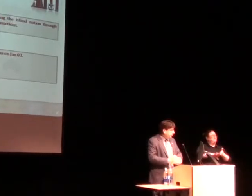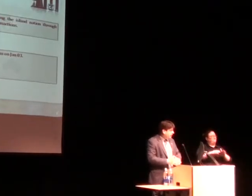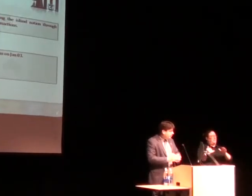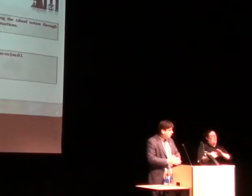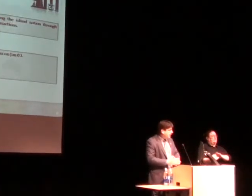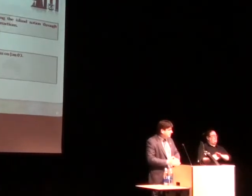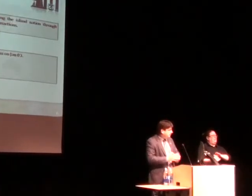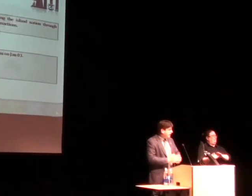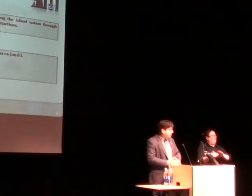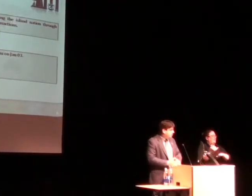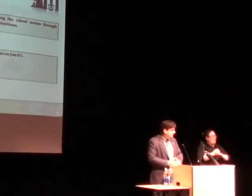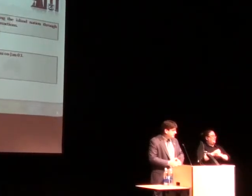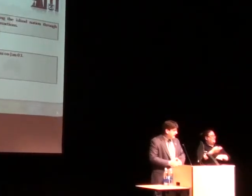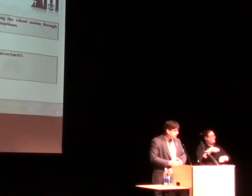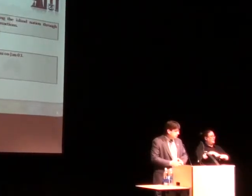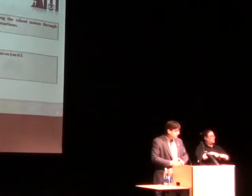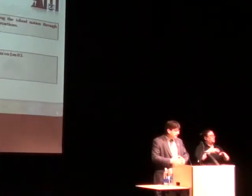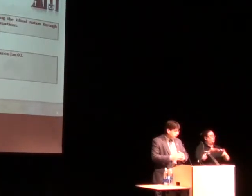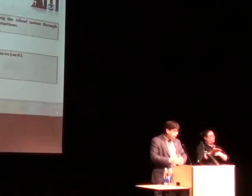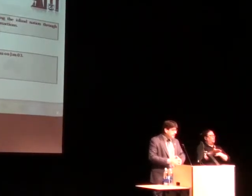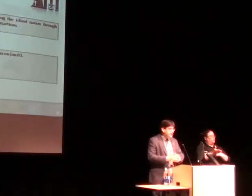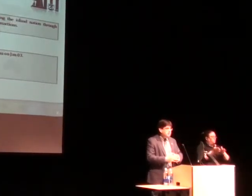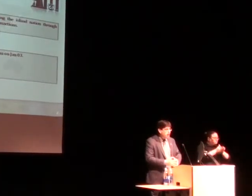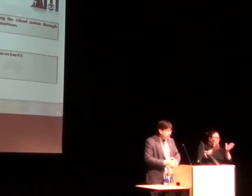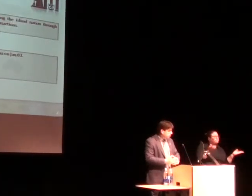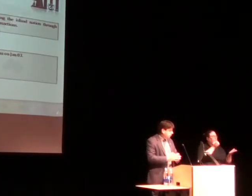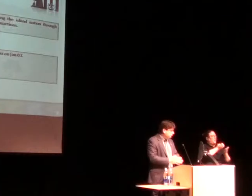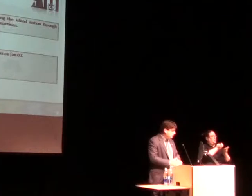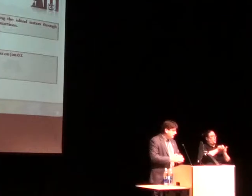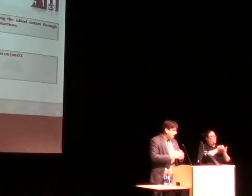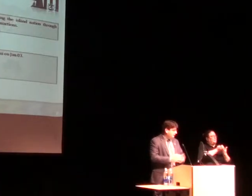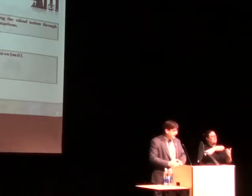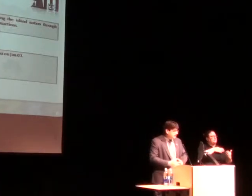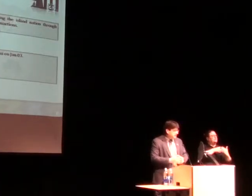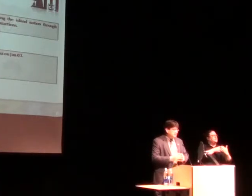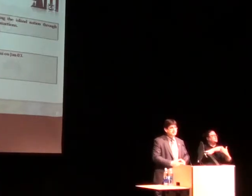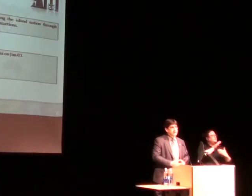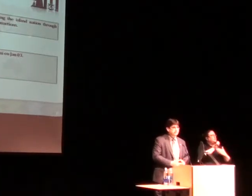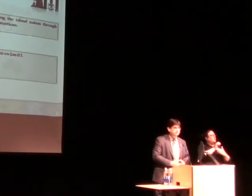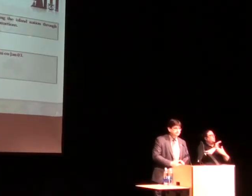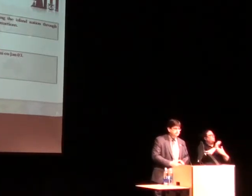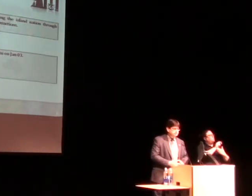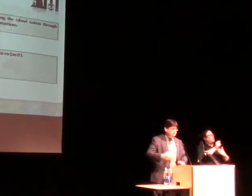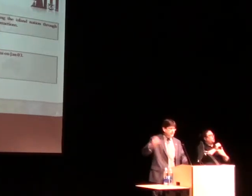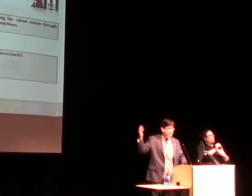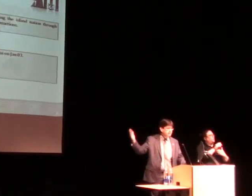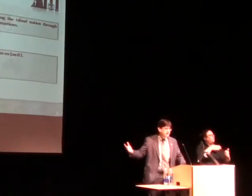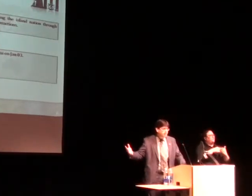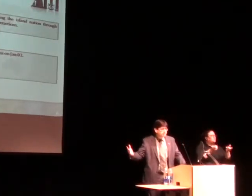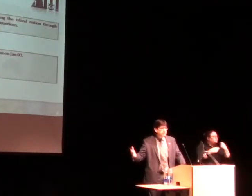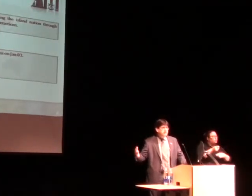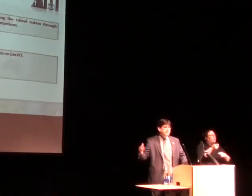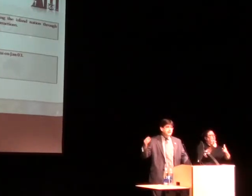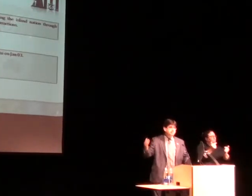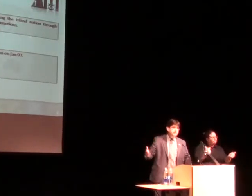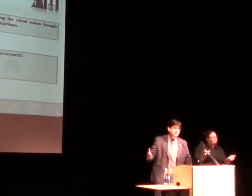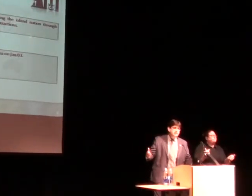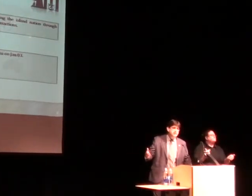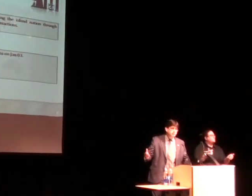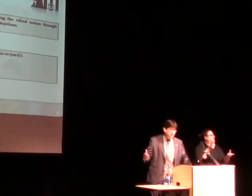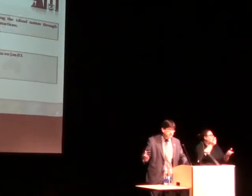nation through a comprehensive economic sanction, including an embargo on trade and financial transactions. Everybody knows